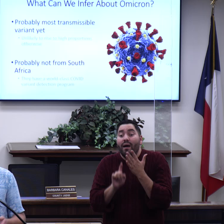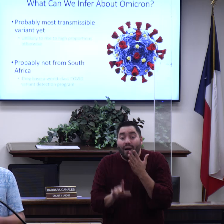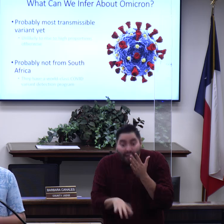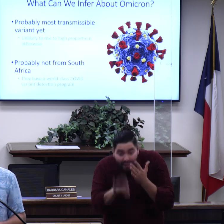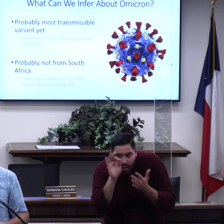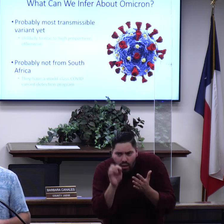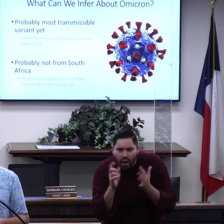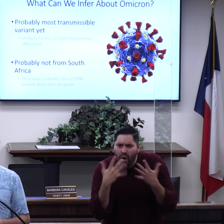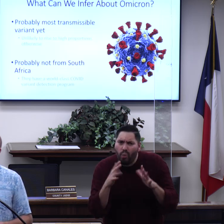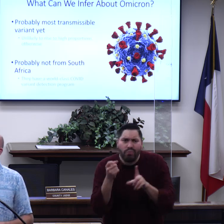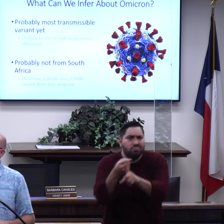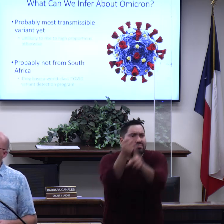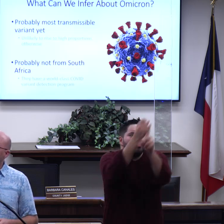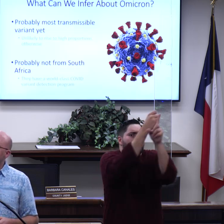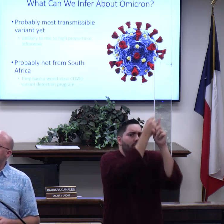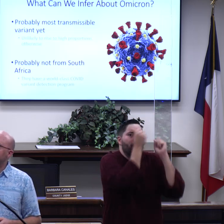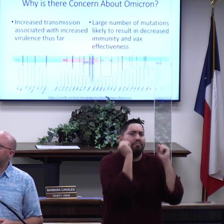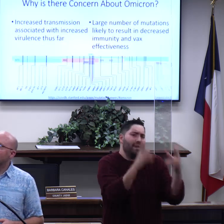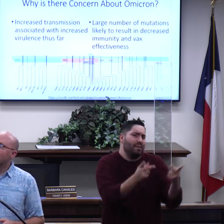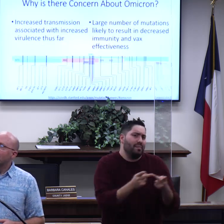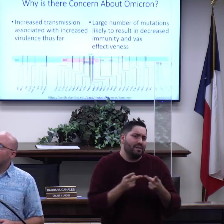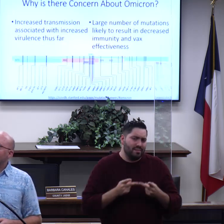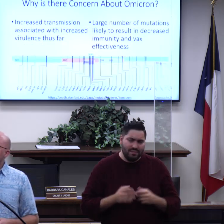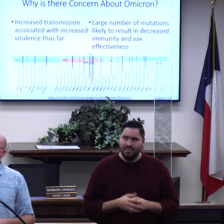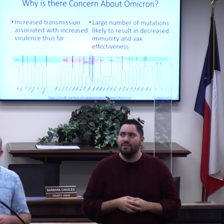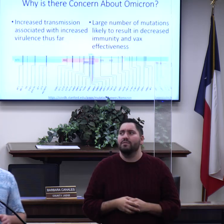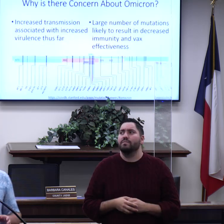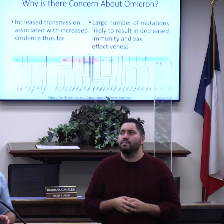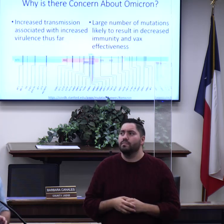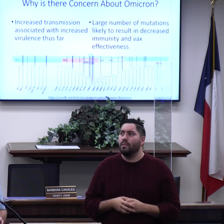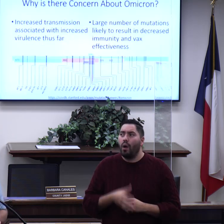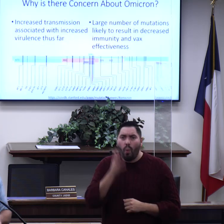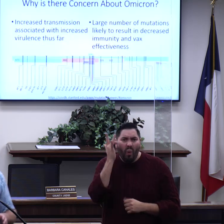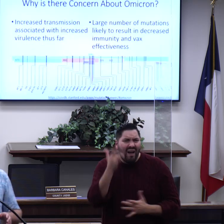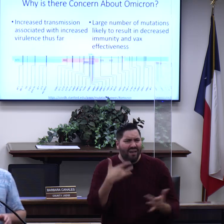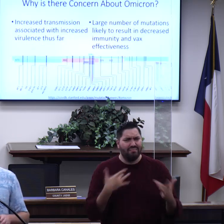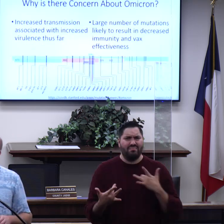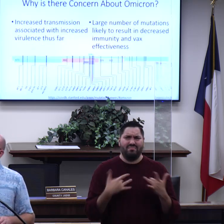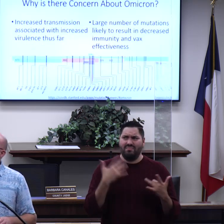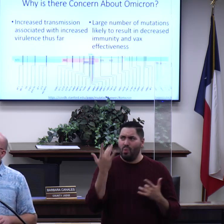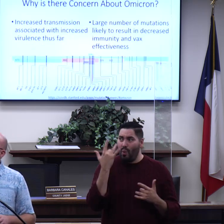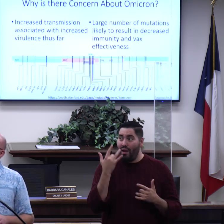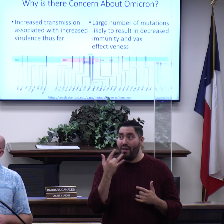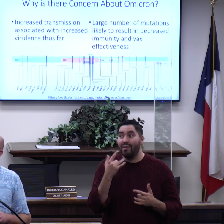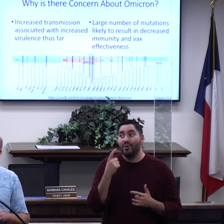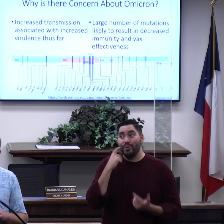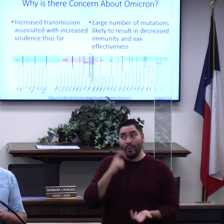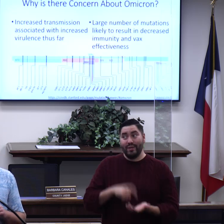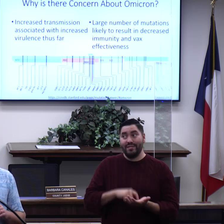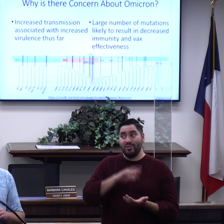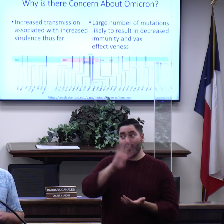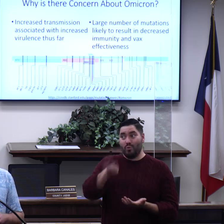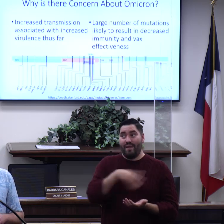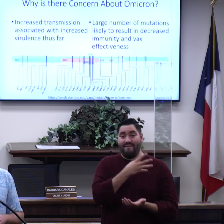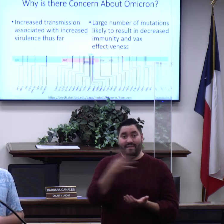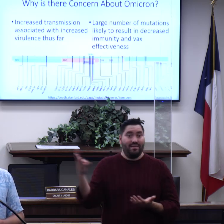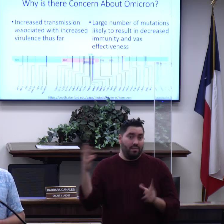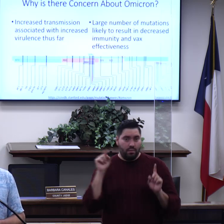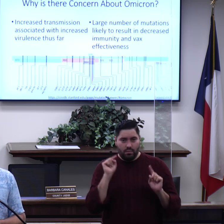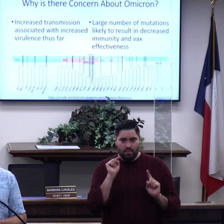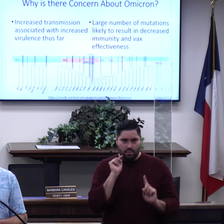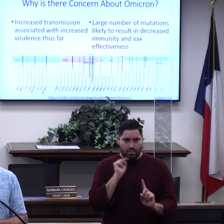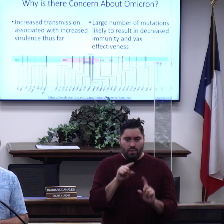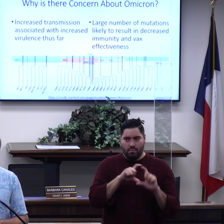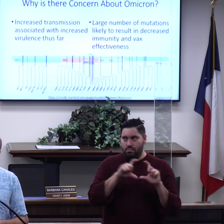already occurred in a lot of places. Next. Okay, why is there a concern? The graphic here is a section of